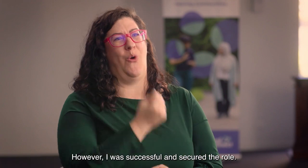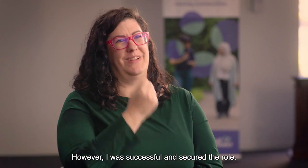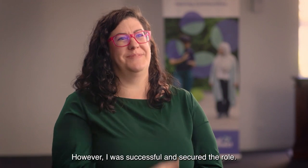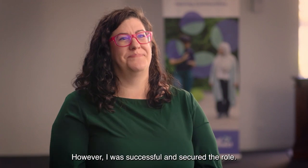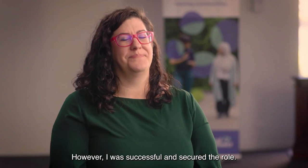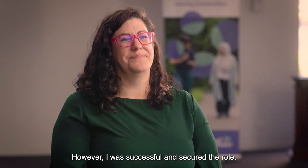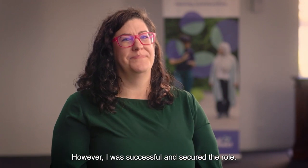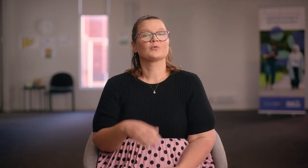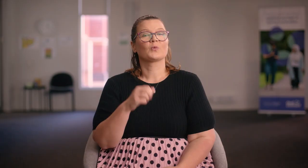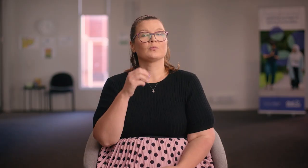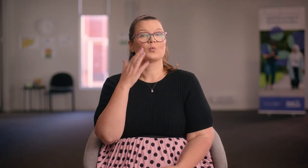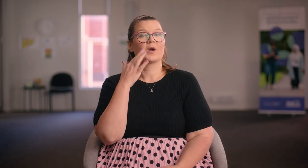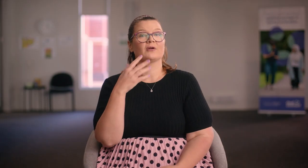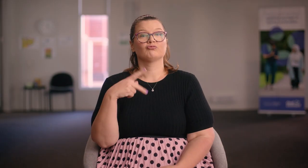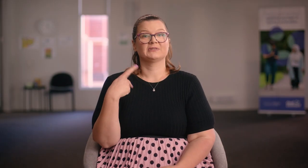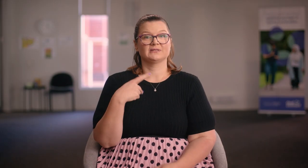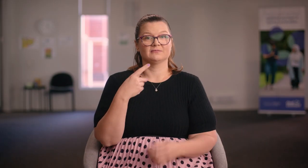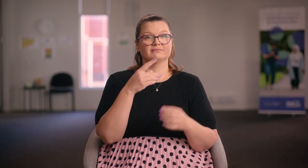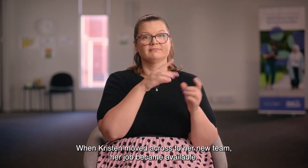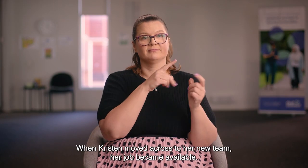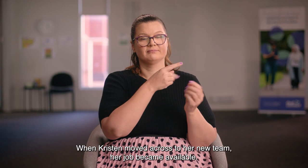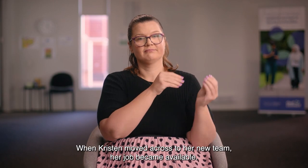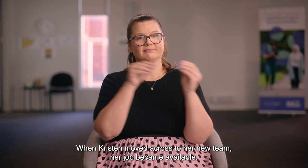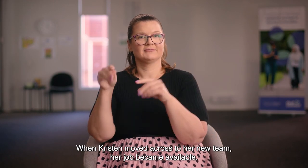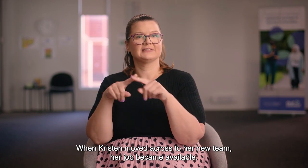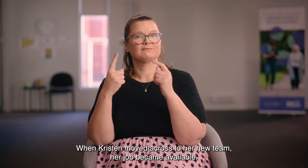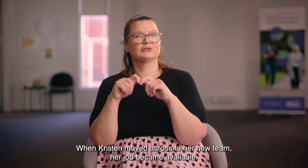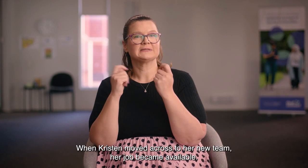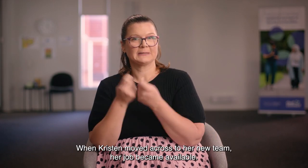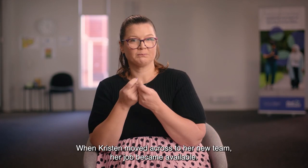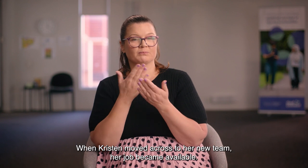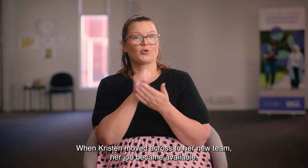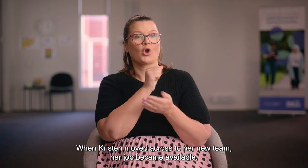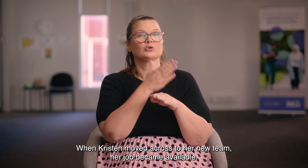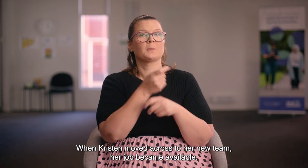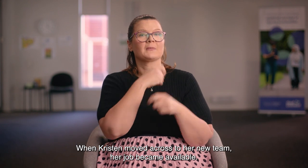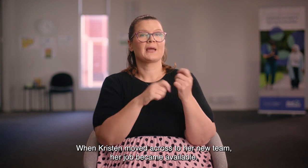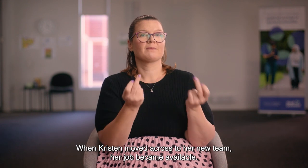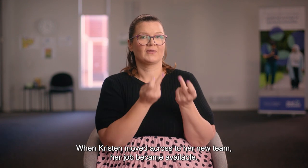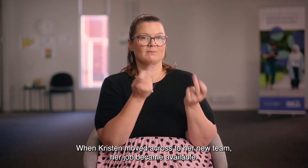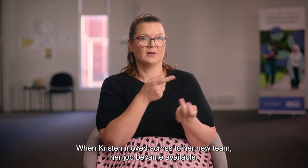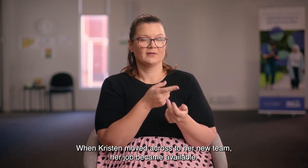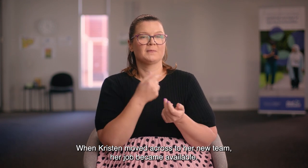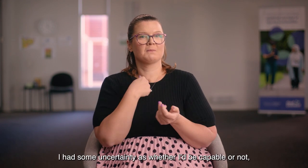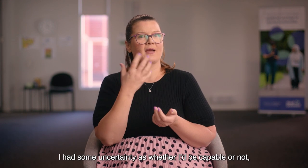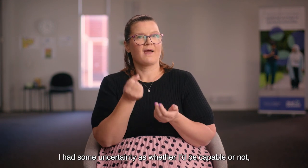successful and secured the role. When Kristen moved across to her new team, her job became available. I had